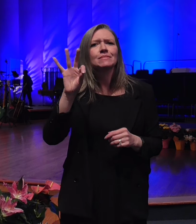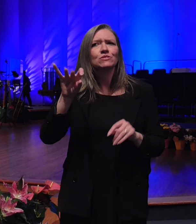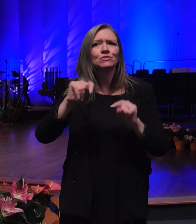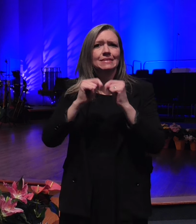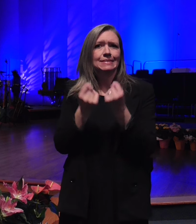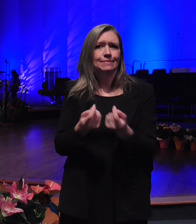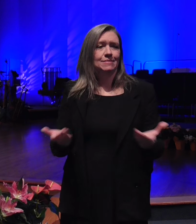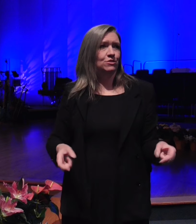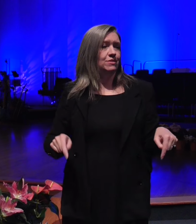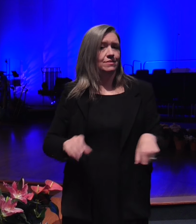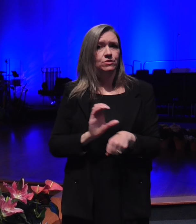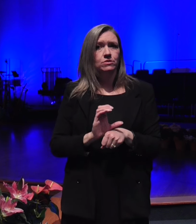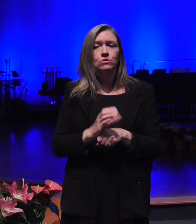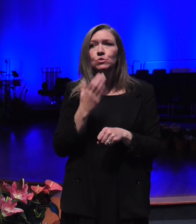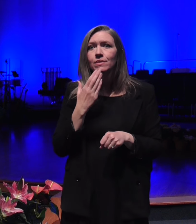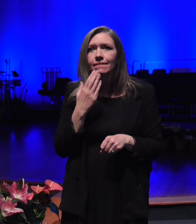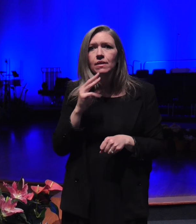Mile High Church. I'm so grateful for Michelle Medrano,